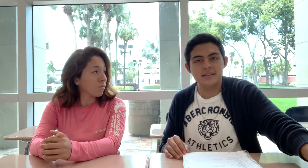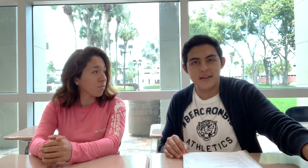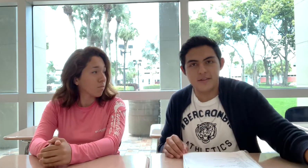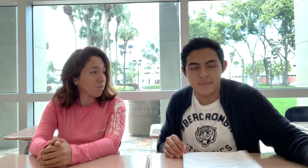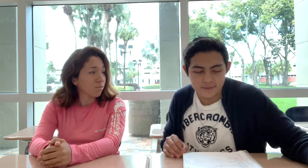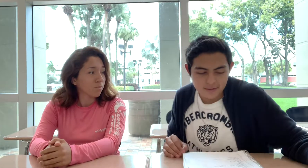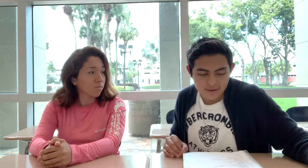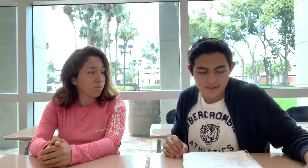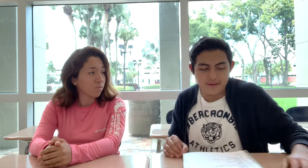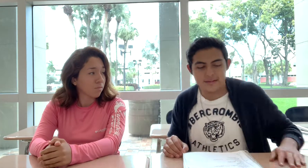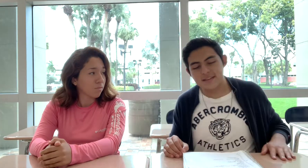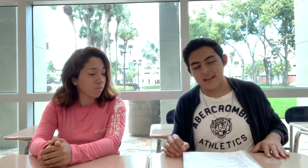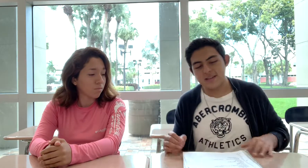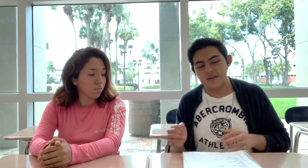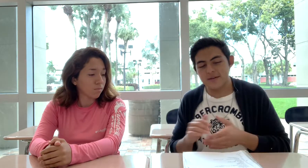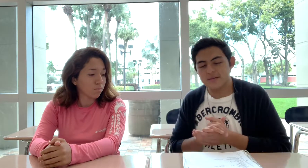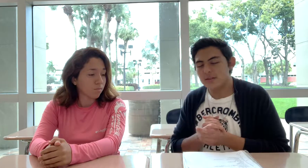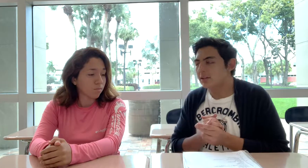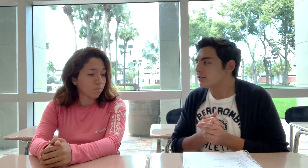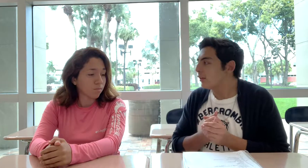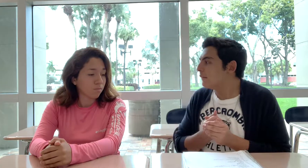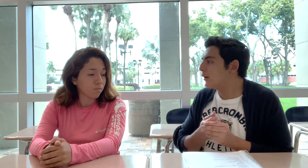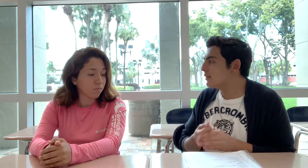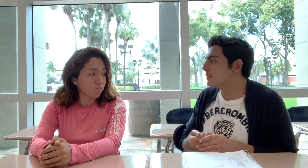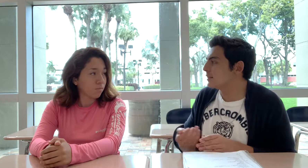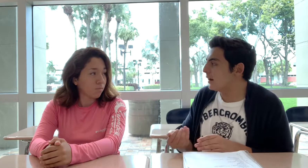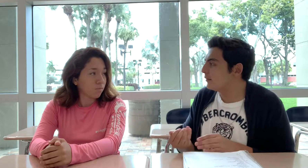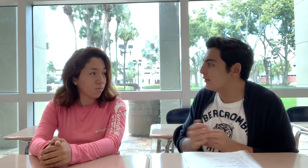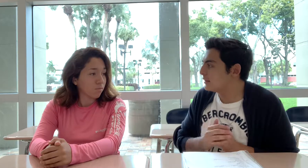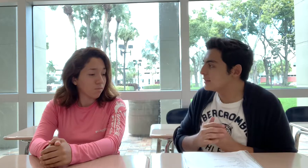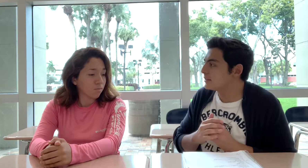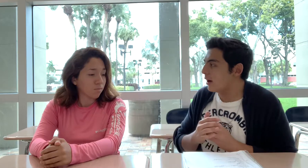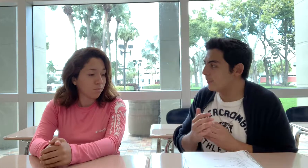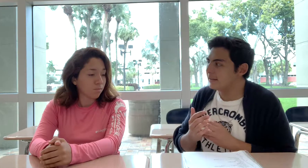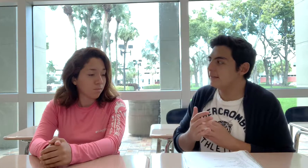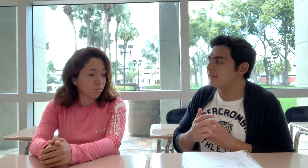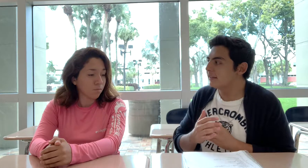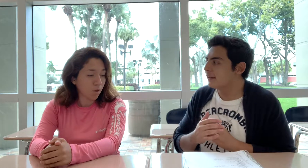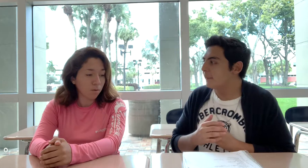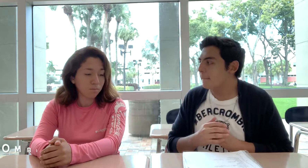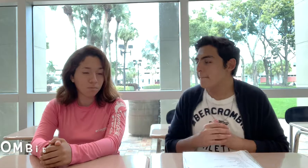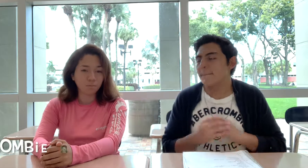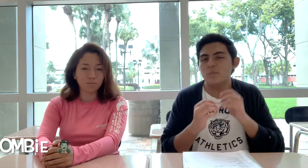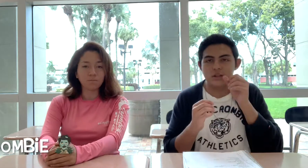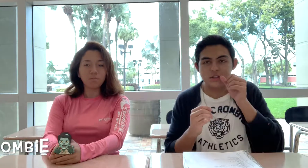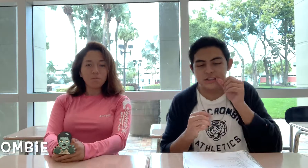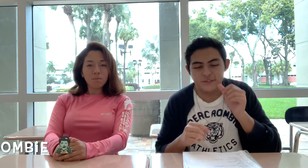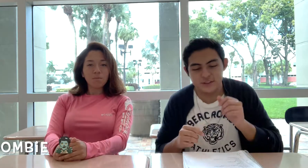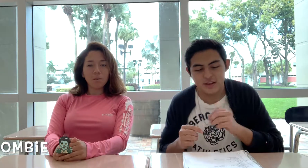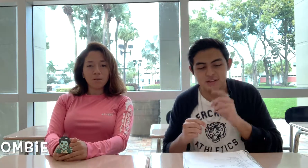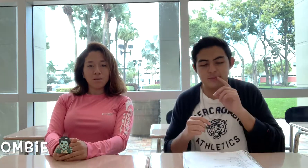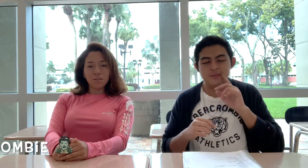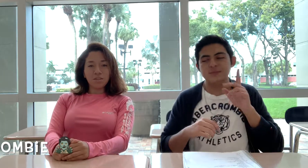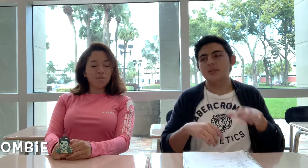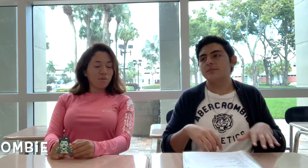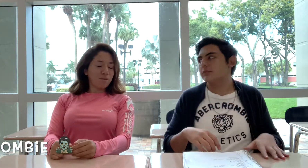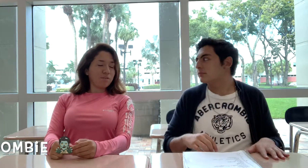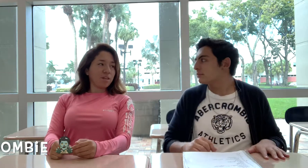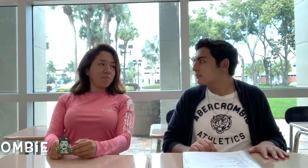et cetera. All right, let's get into it. So the first sign is a zombie. Okay. Right, so that's the first costume. This is like my first time